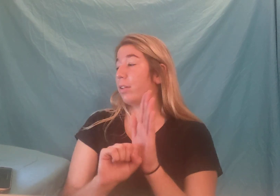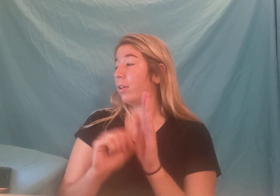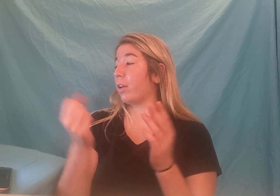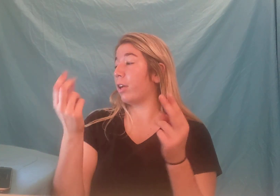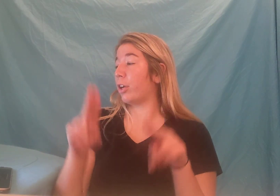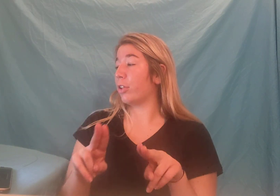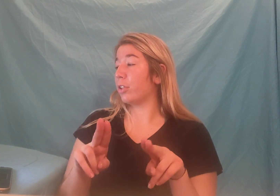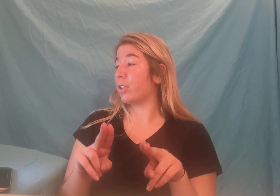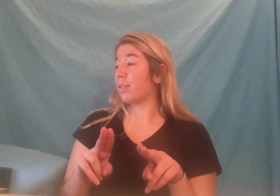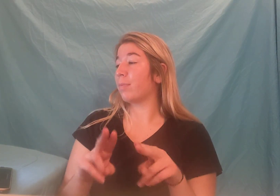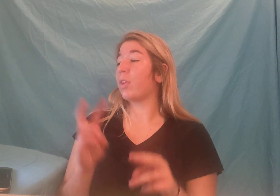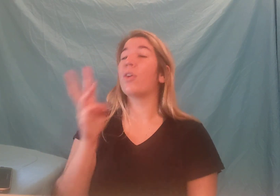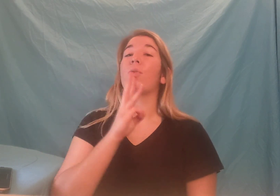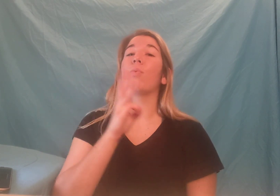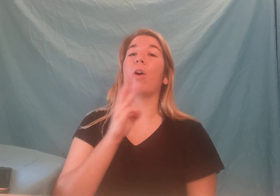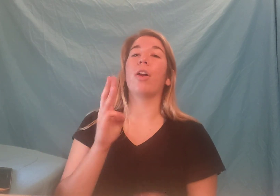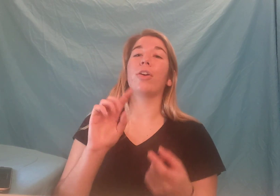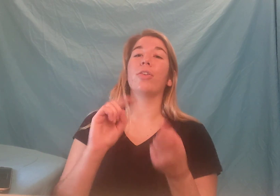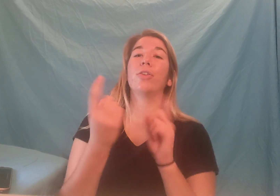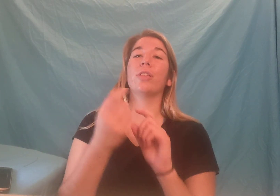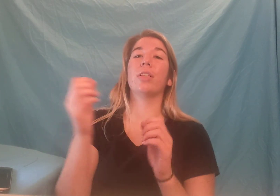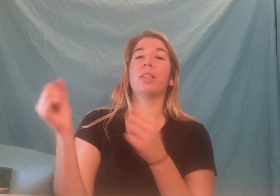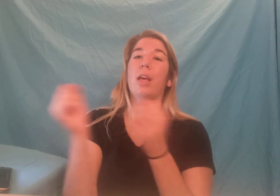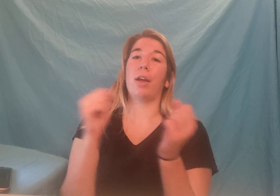evaporation occurs, water turns into air.